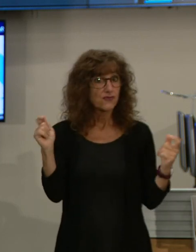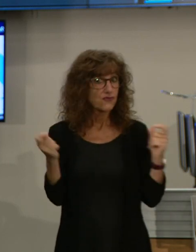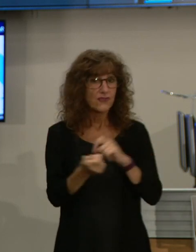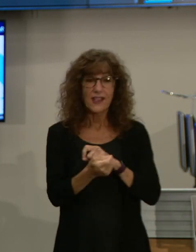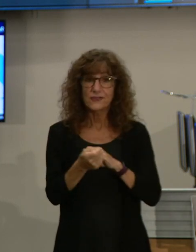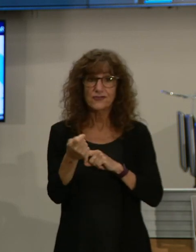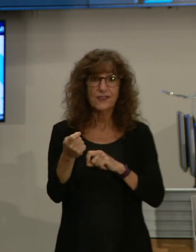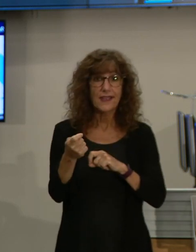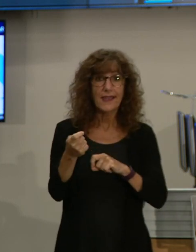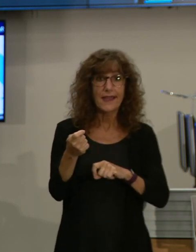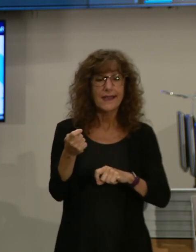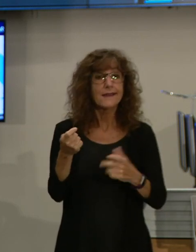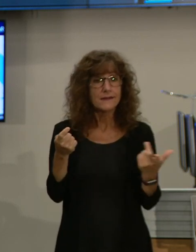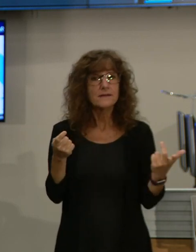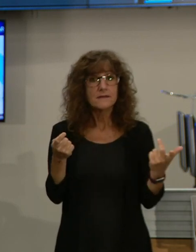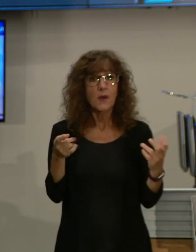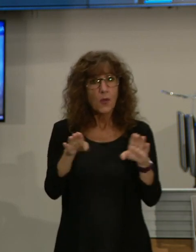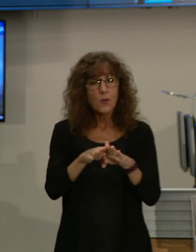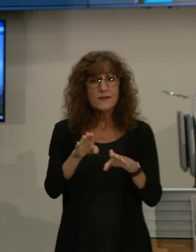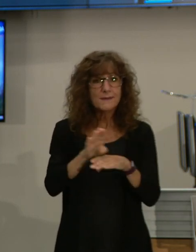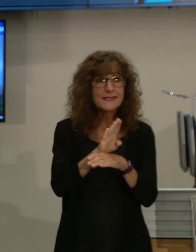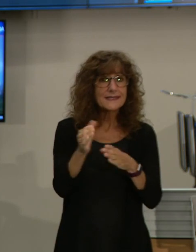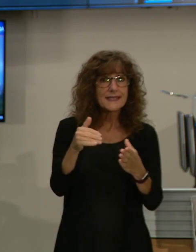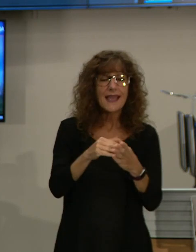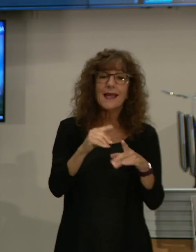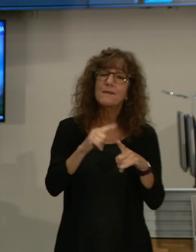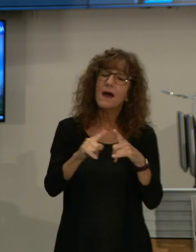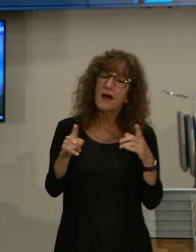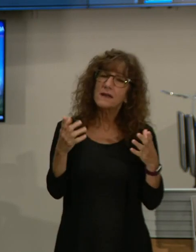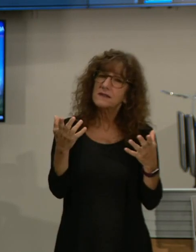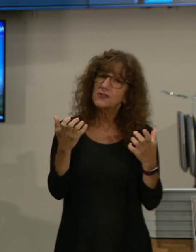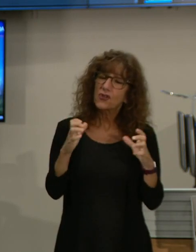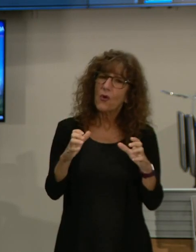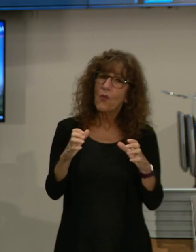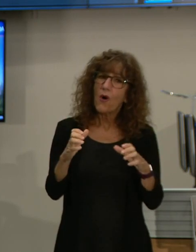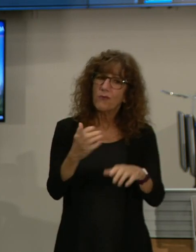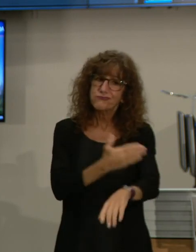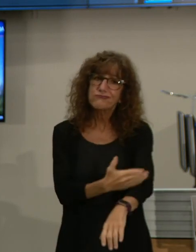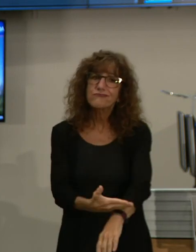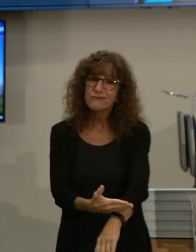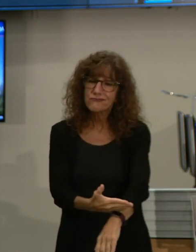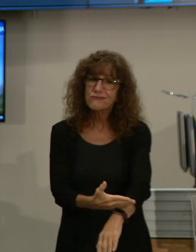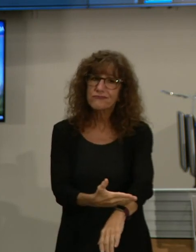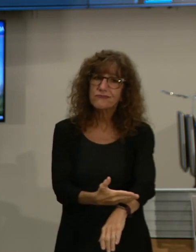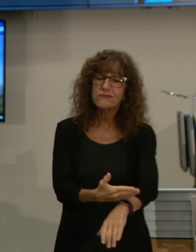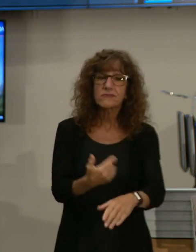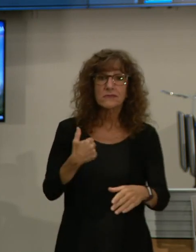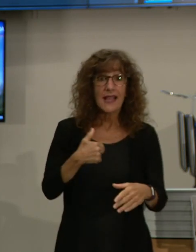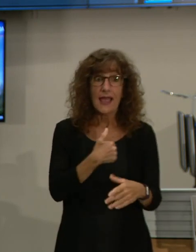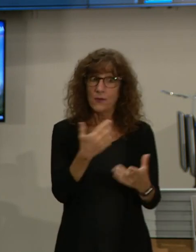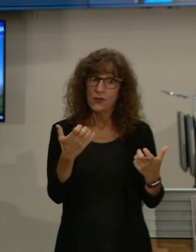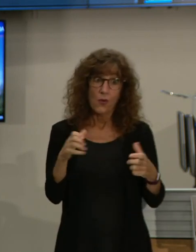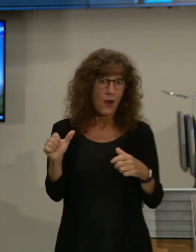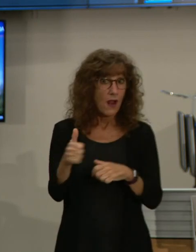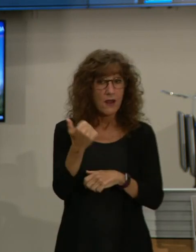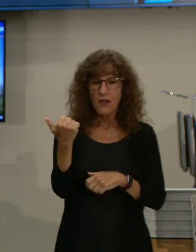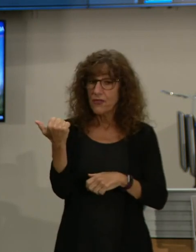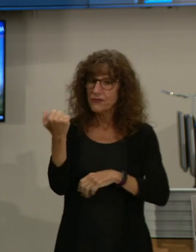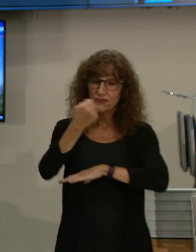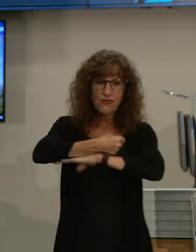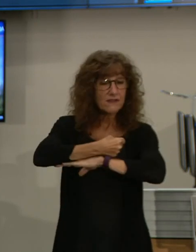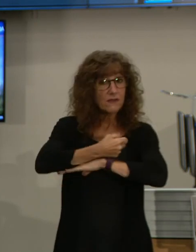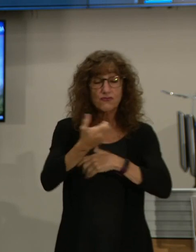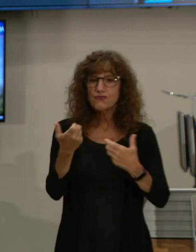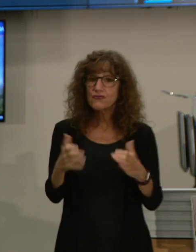we have implemented, but I want to stress that we want to avoid a setback in our recovery or potentially another shutdown. So